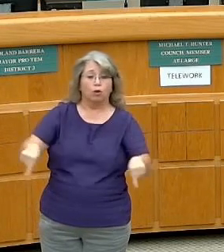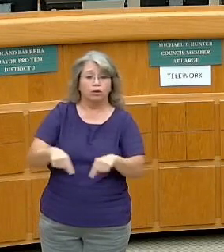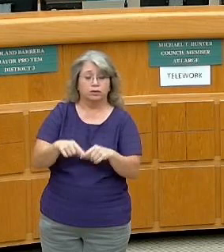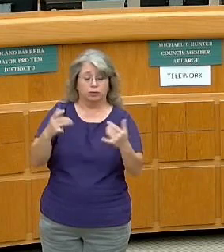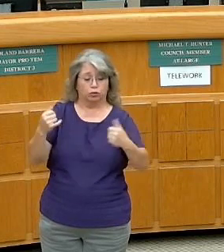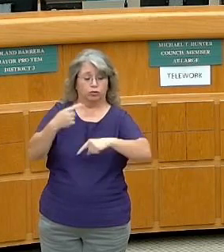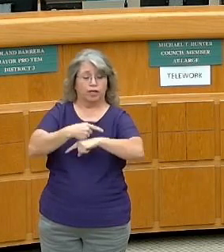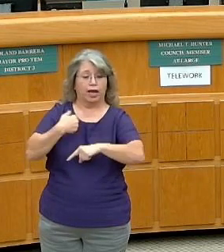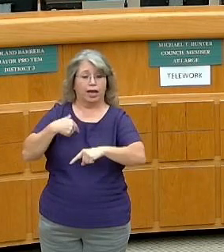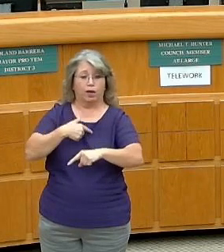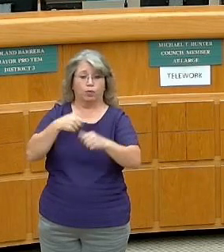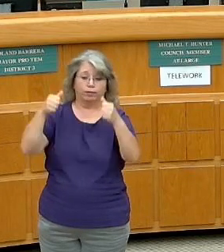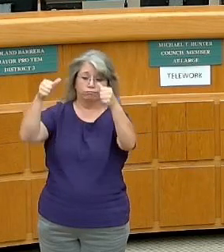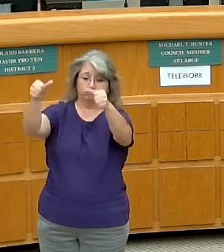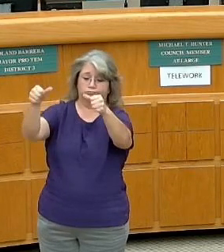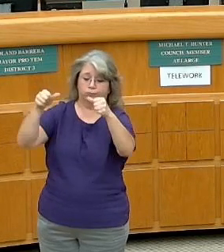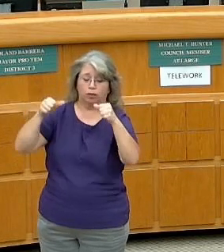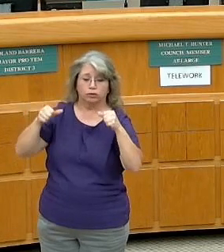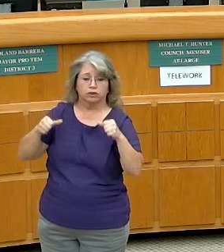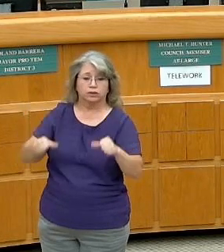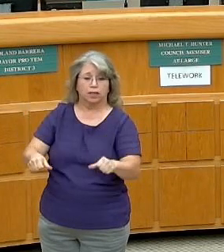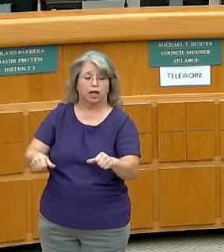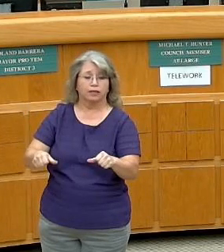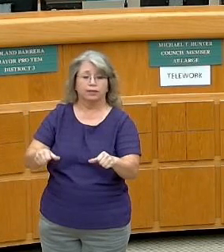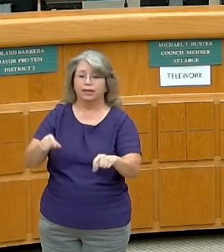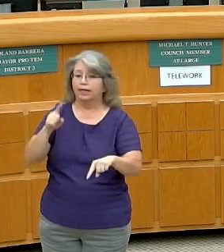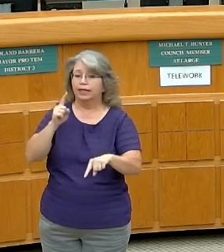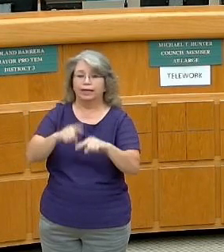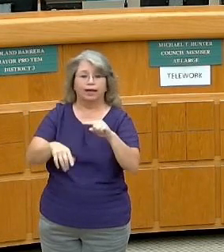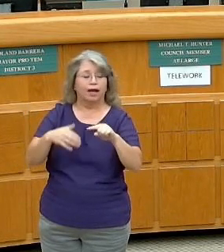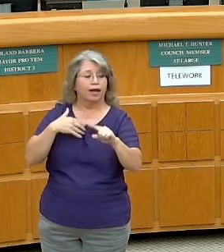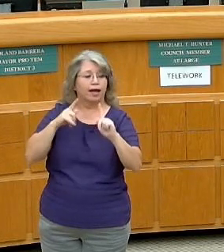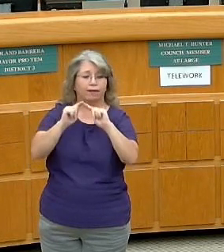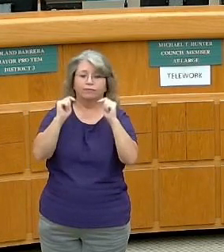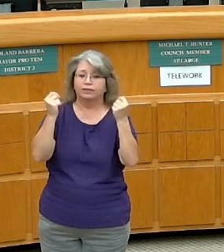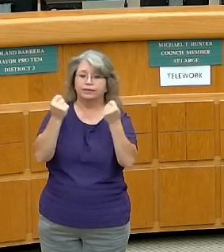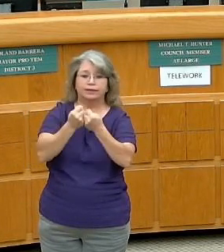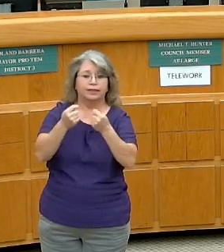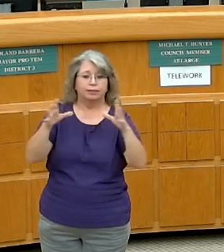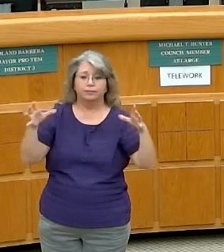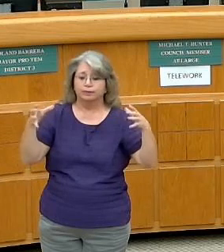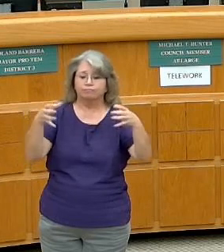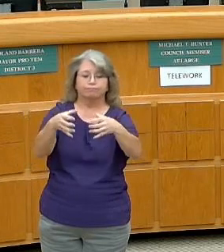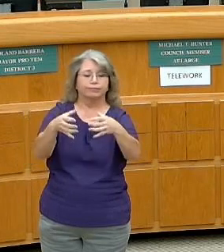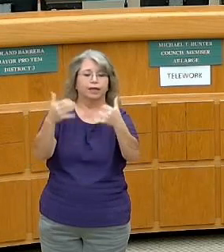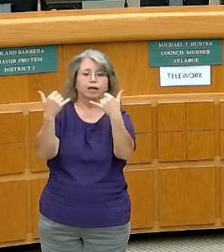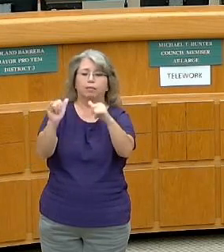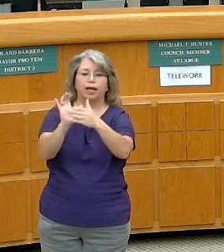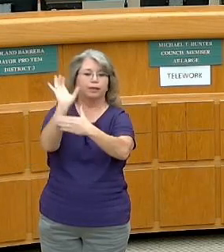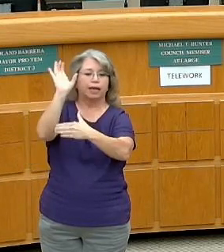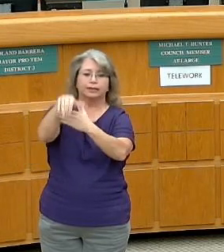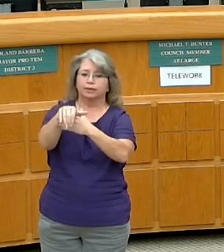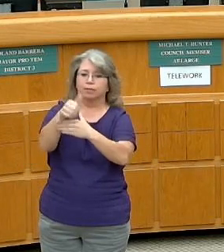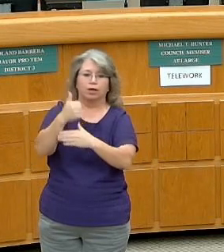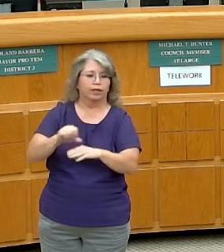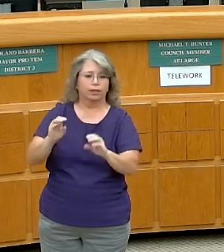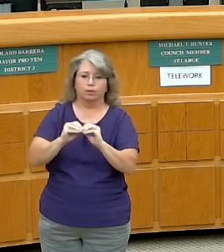today, and we spoke about this yesterday. But we cannot have teams playing on the courts anymore. It needs to be pretty much